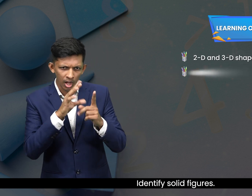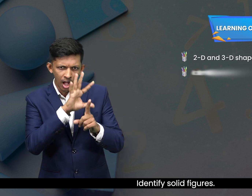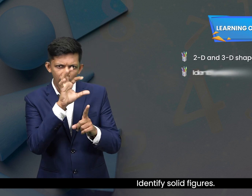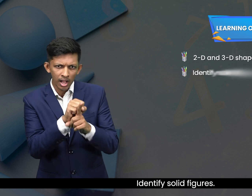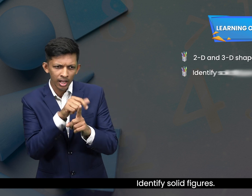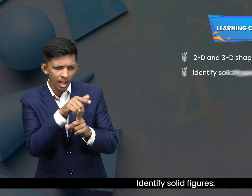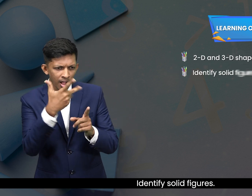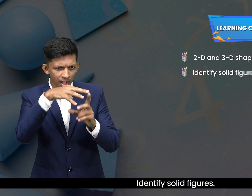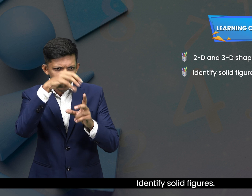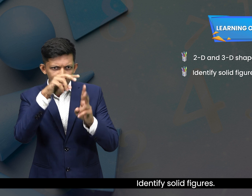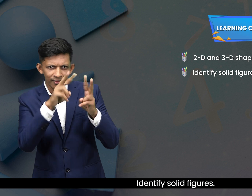identify solid figures,